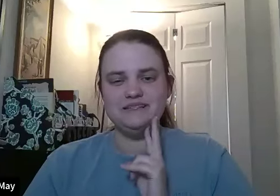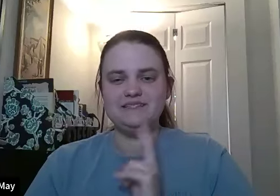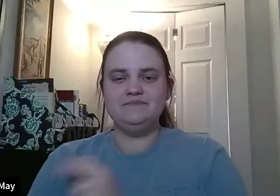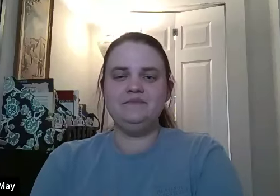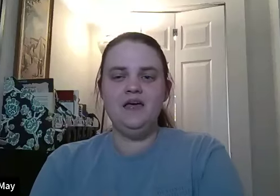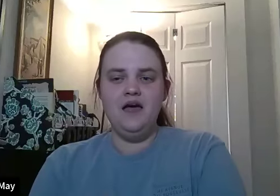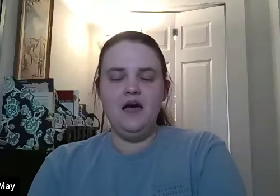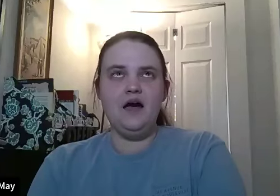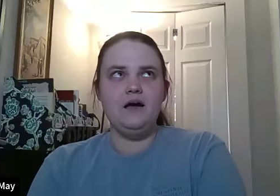Twins.